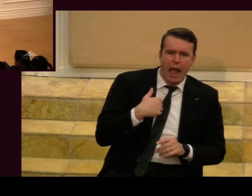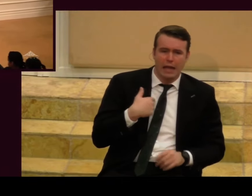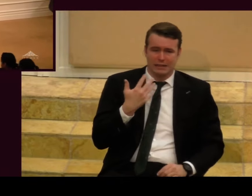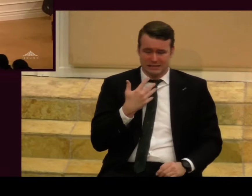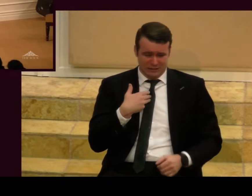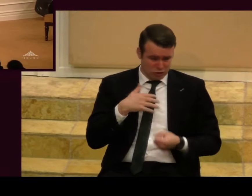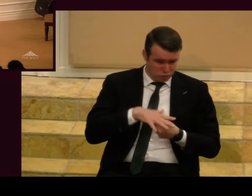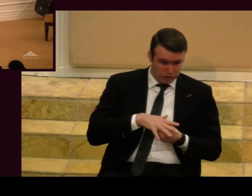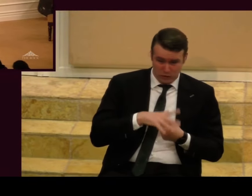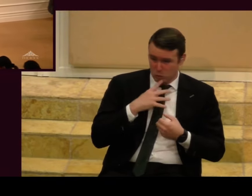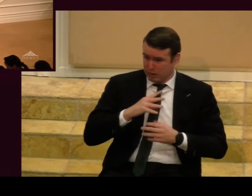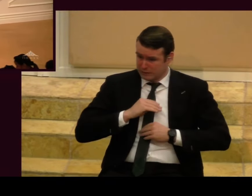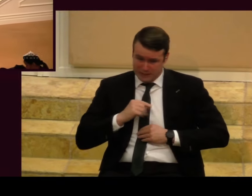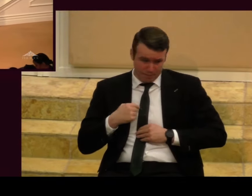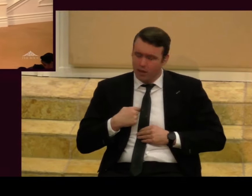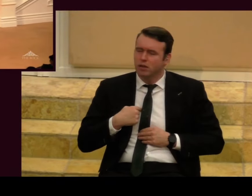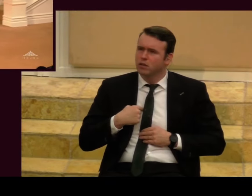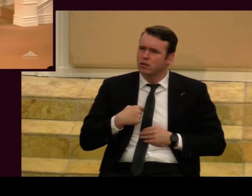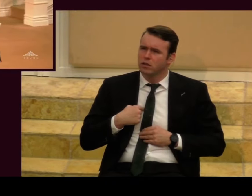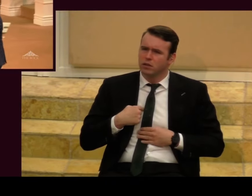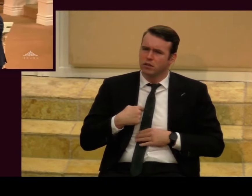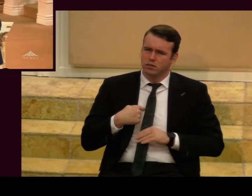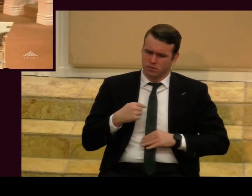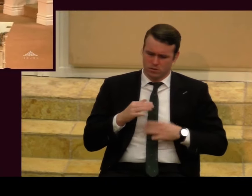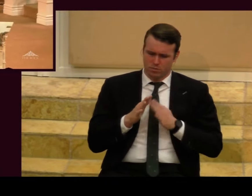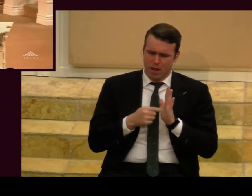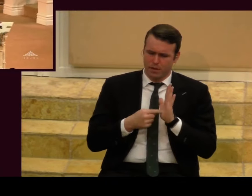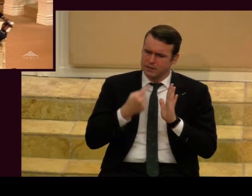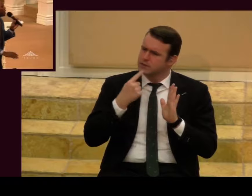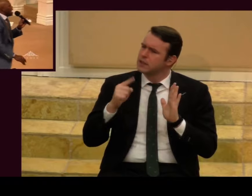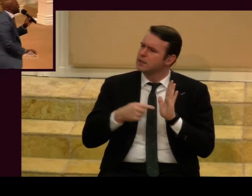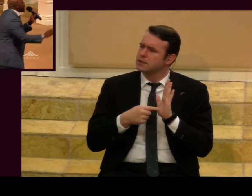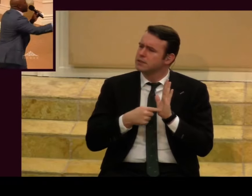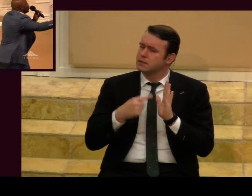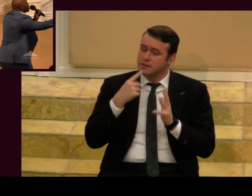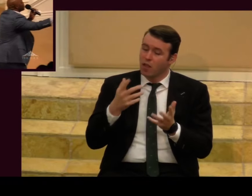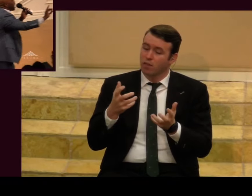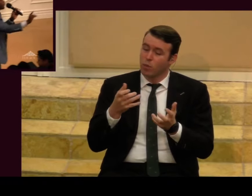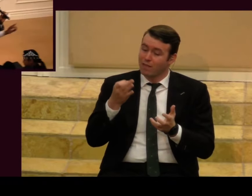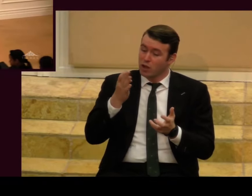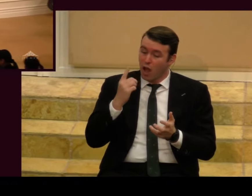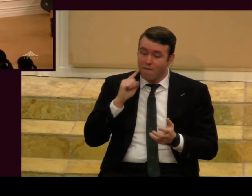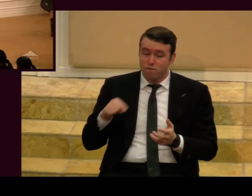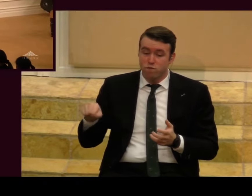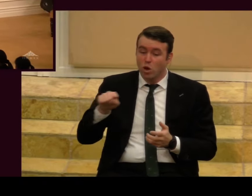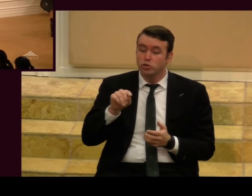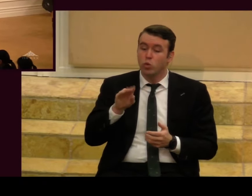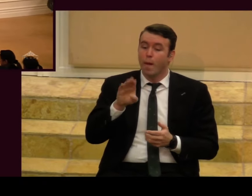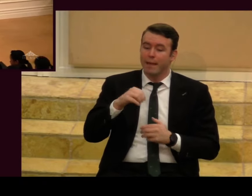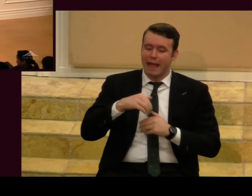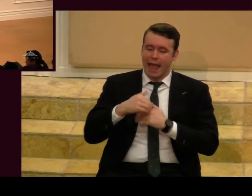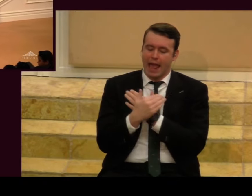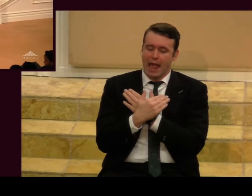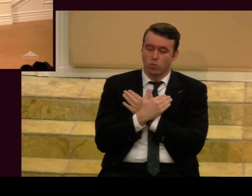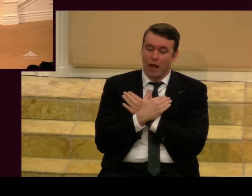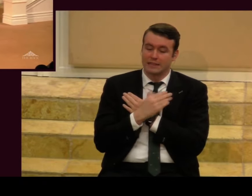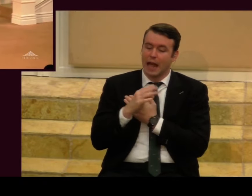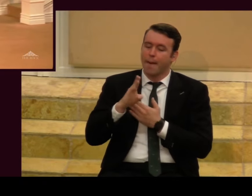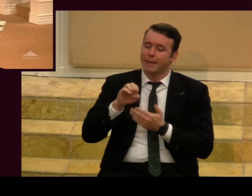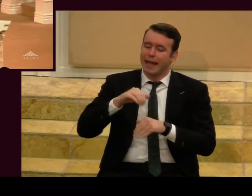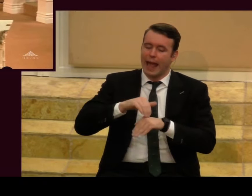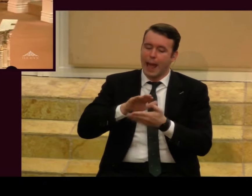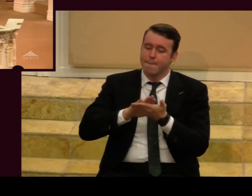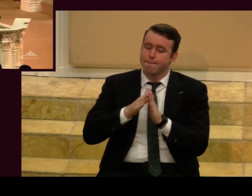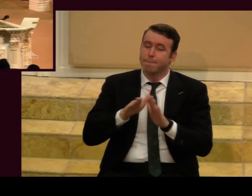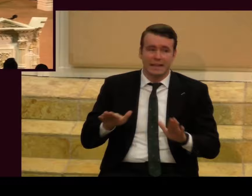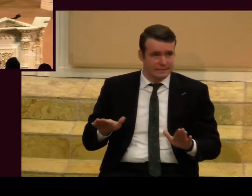appearance, stressed out if people are going to receive them. I read in my Bible, he said, no, no, no. He said, the will of God for you is to be at rest and to be